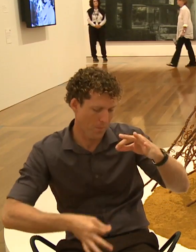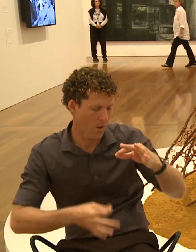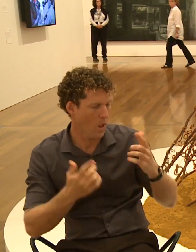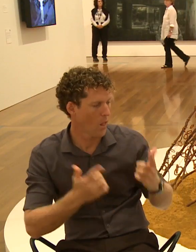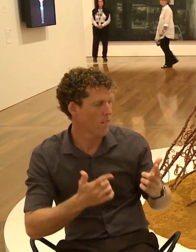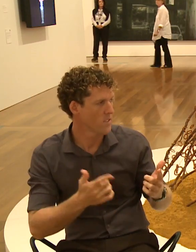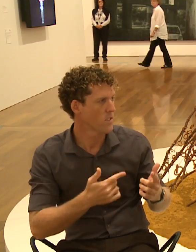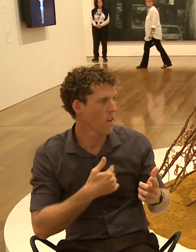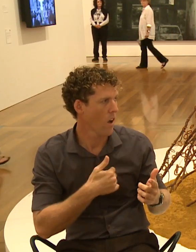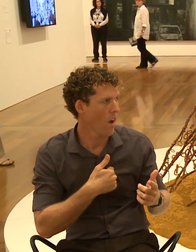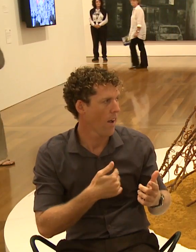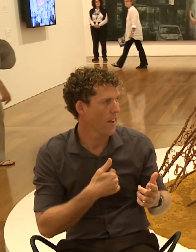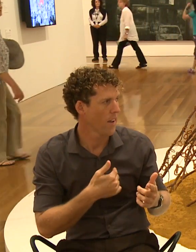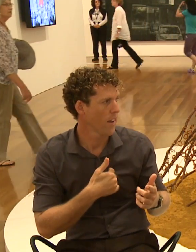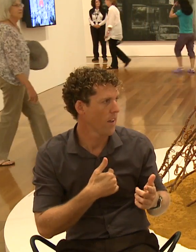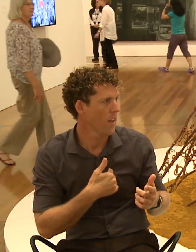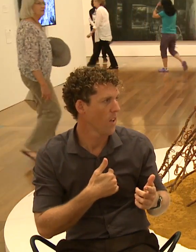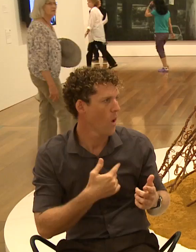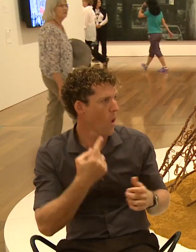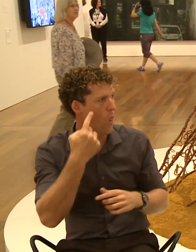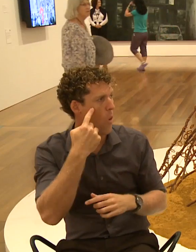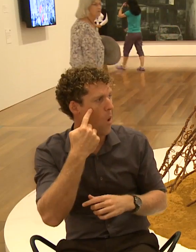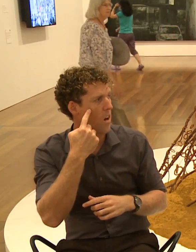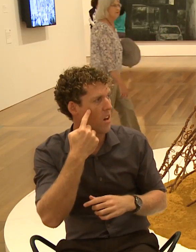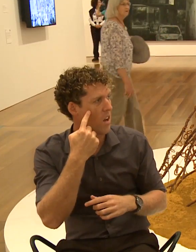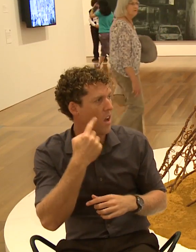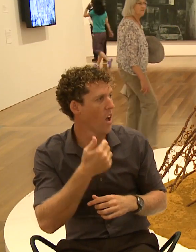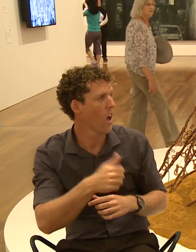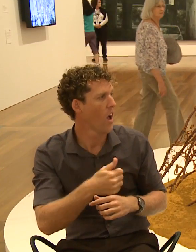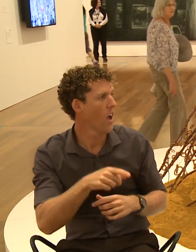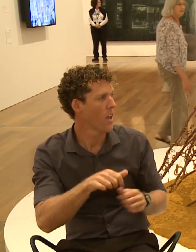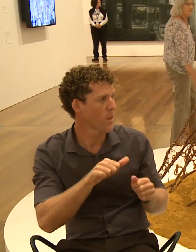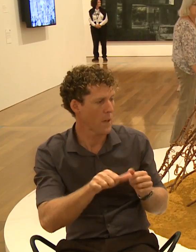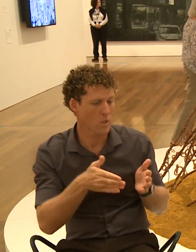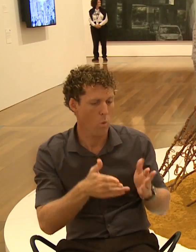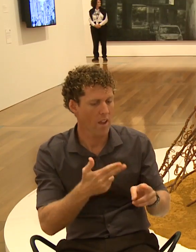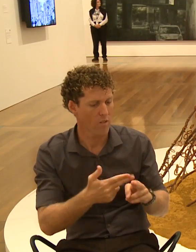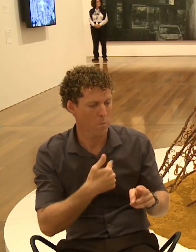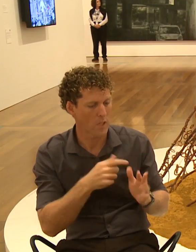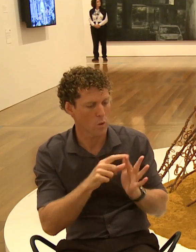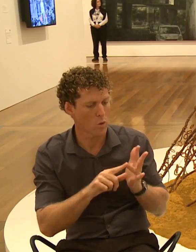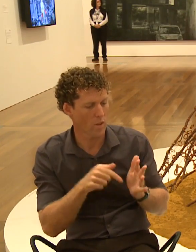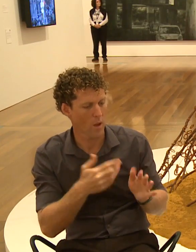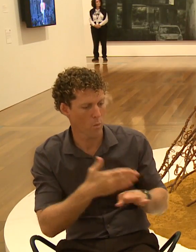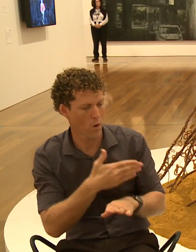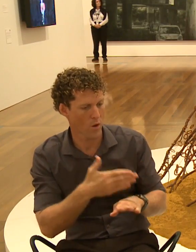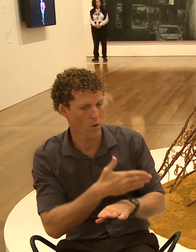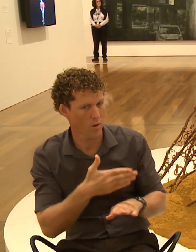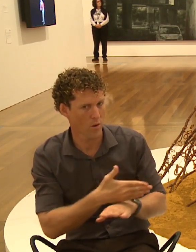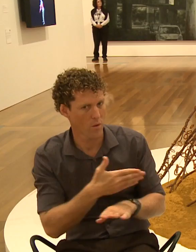I'd actually thought, well, it's the best way for me to do it,